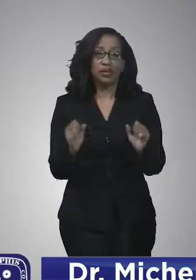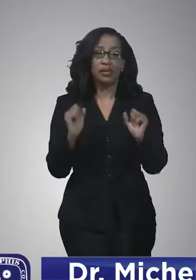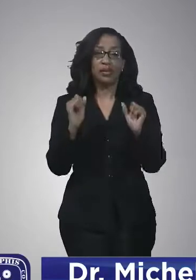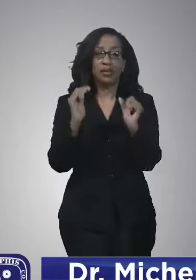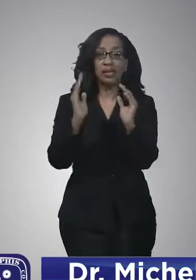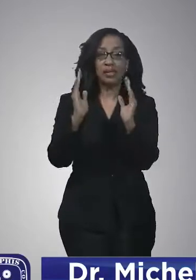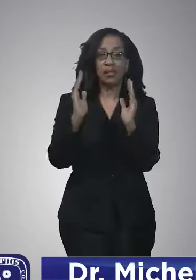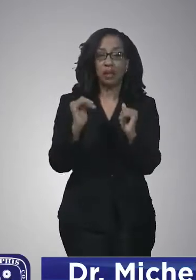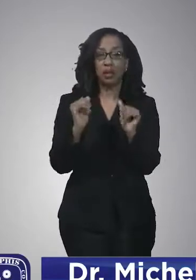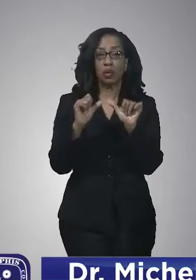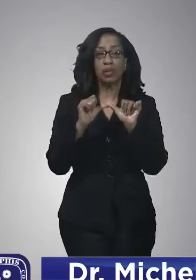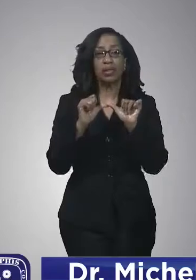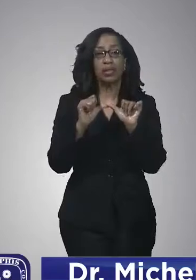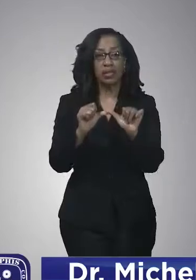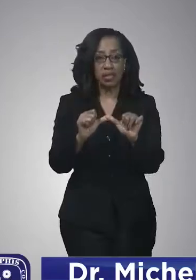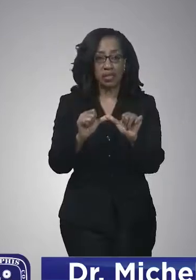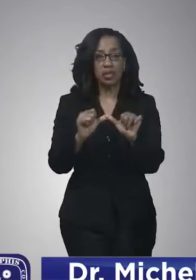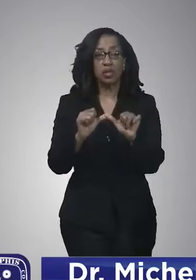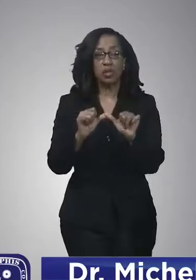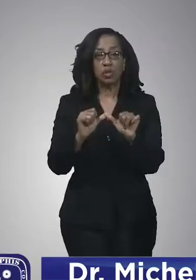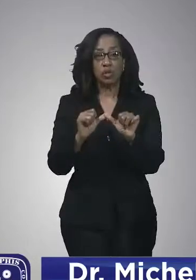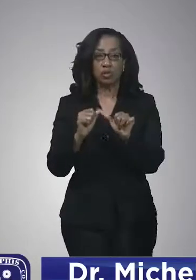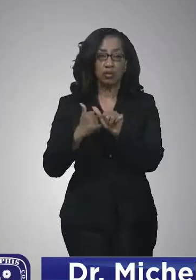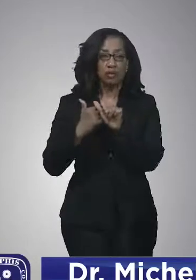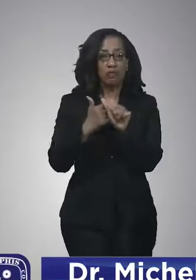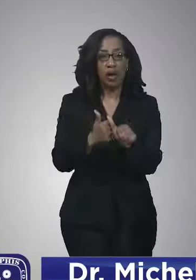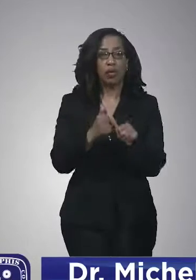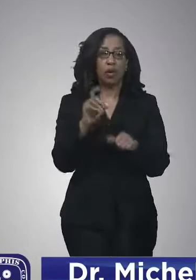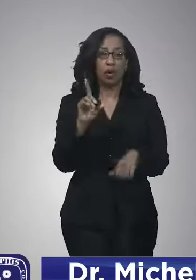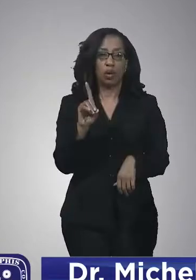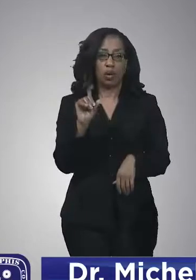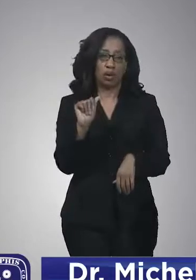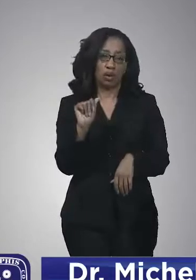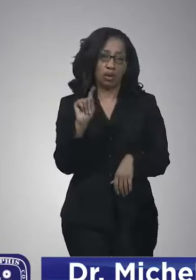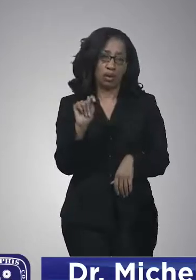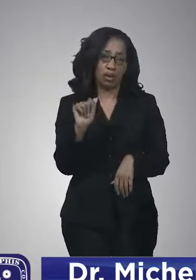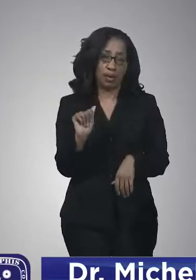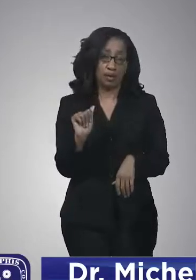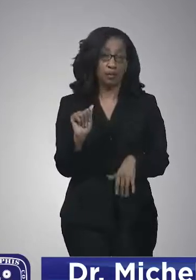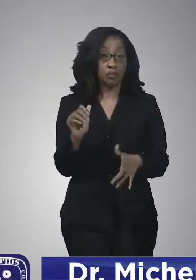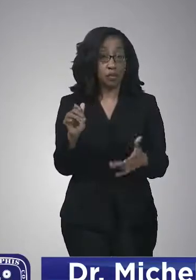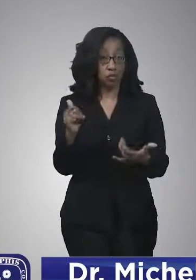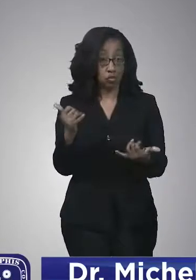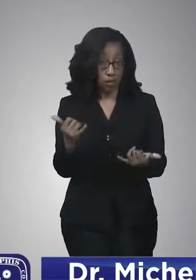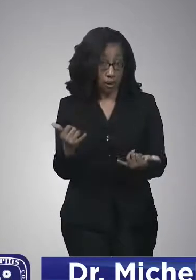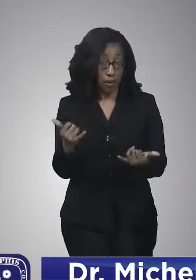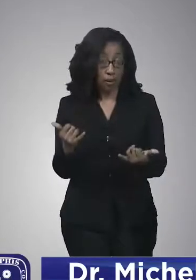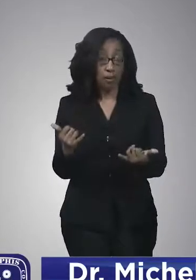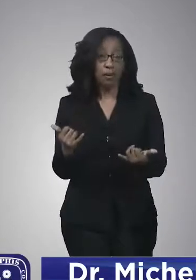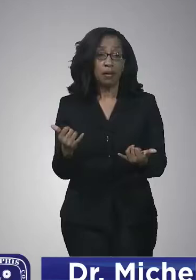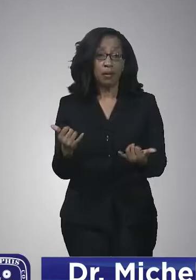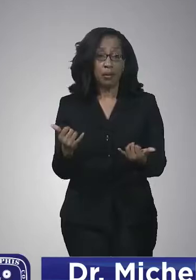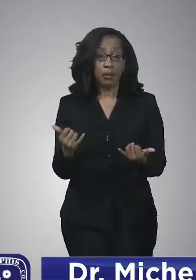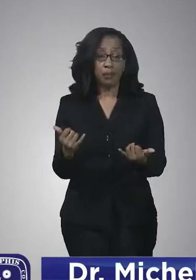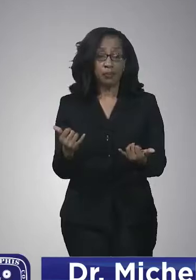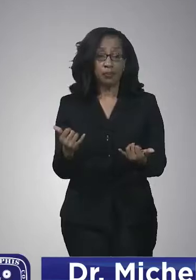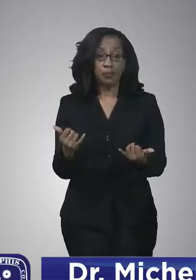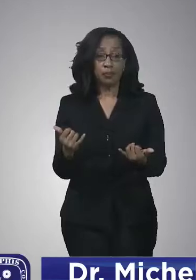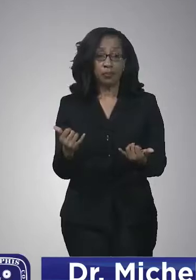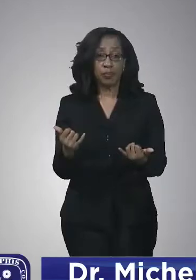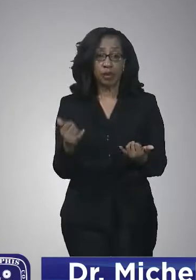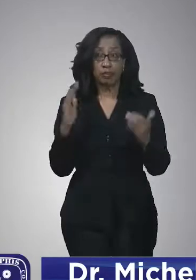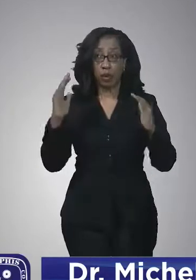will continue to use a data-driven approach. And what we know right now is that in our